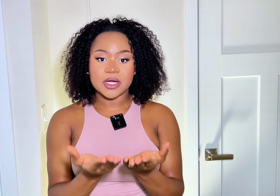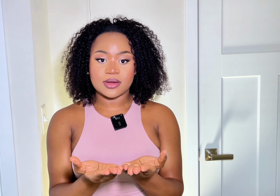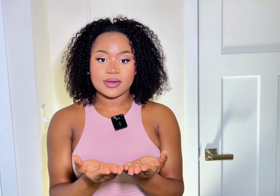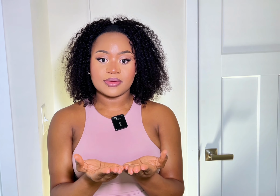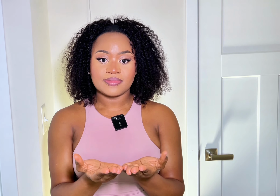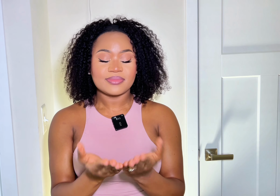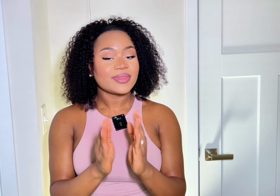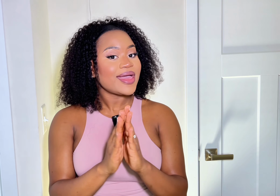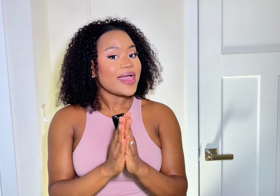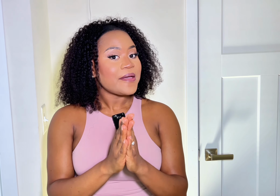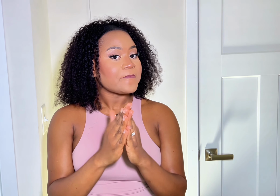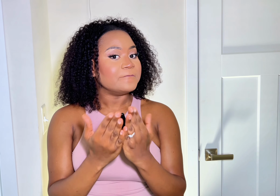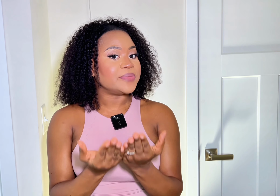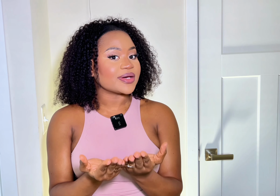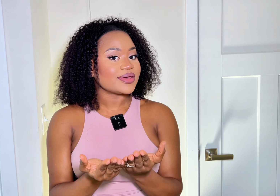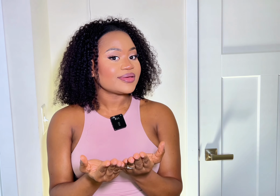Book. Book.